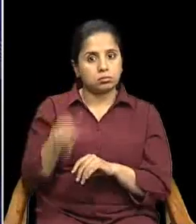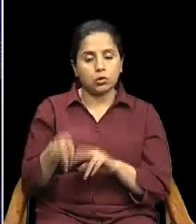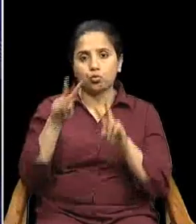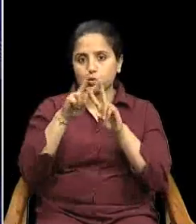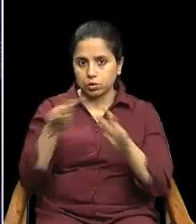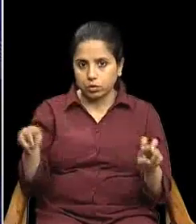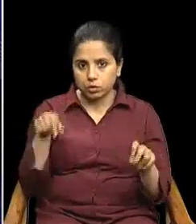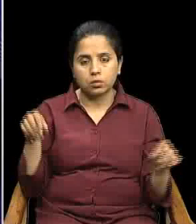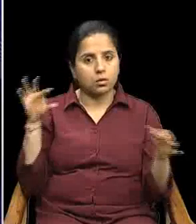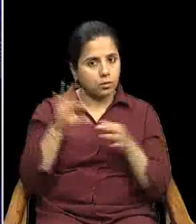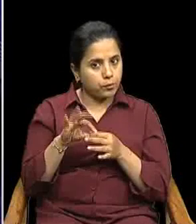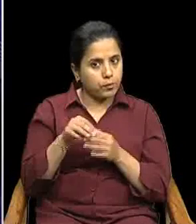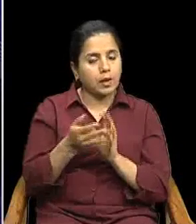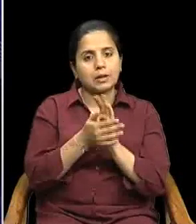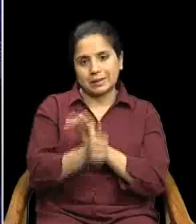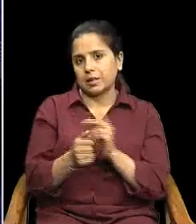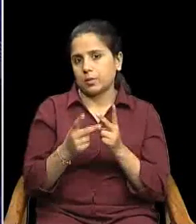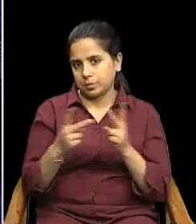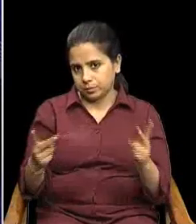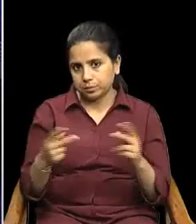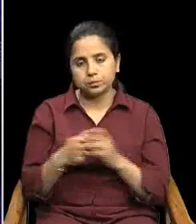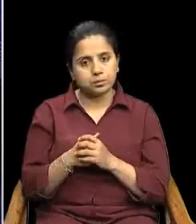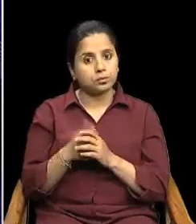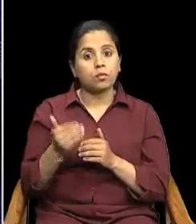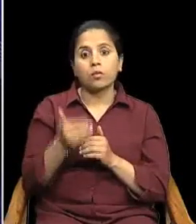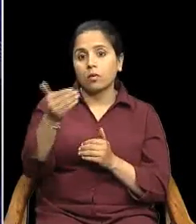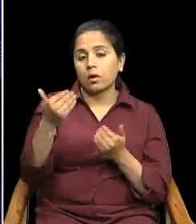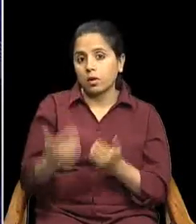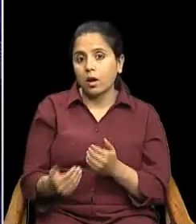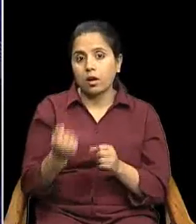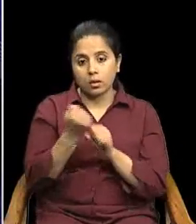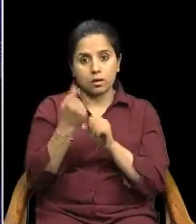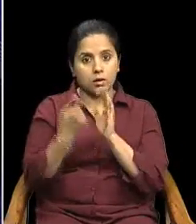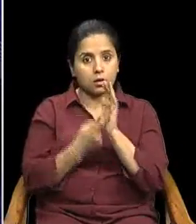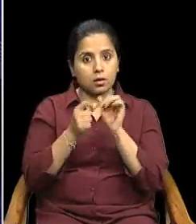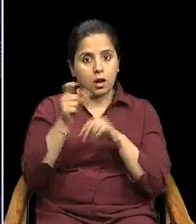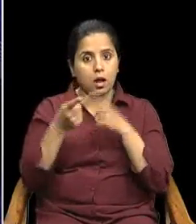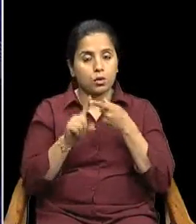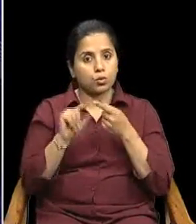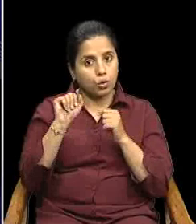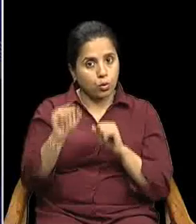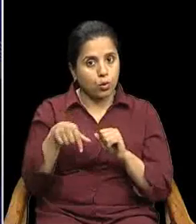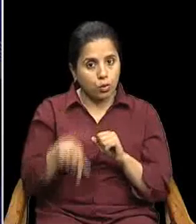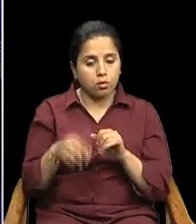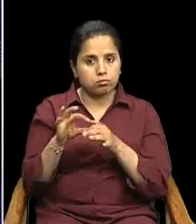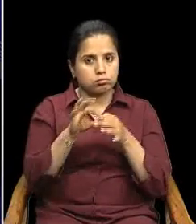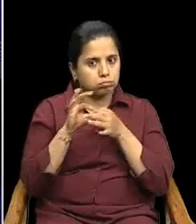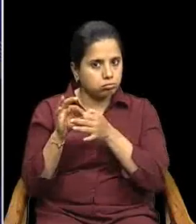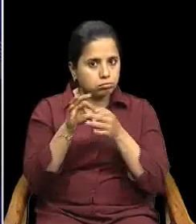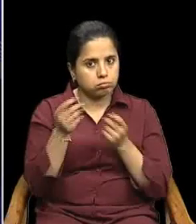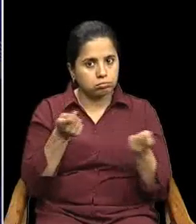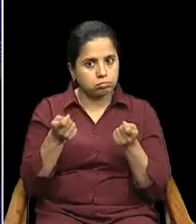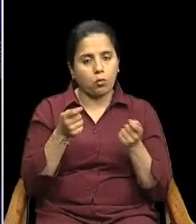research related skills. The next graduate attributes is your coordinating